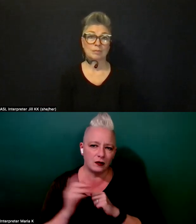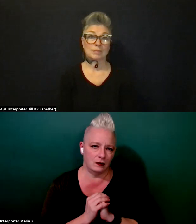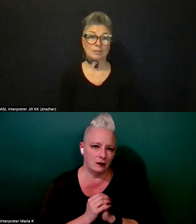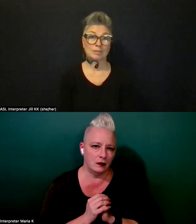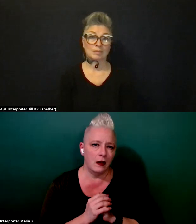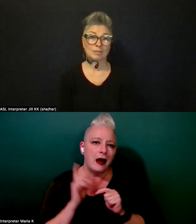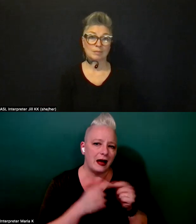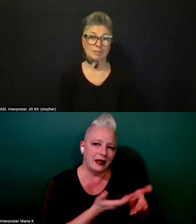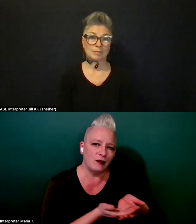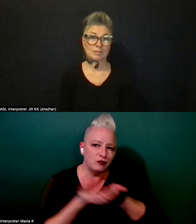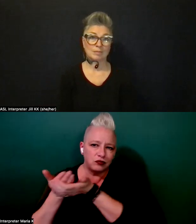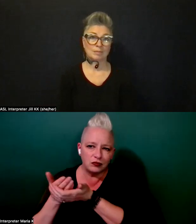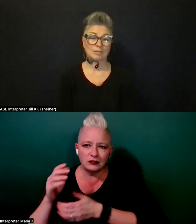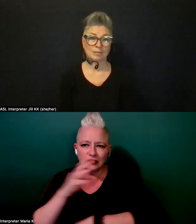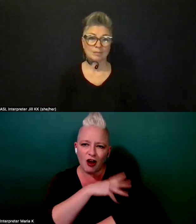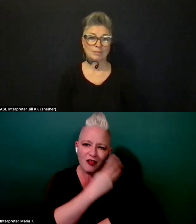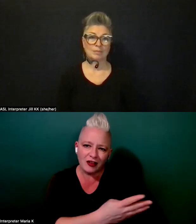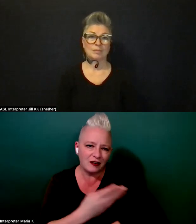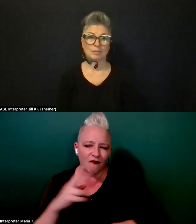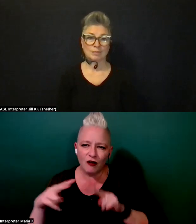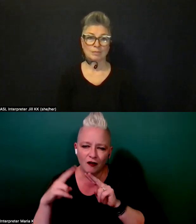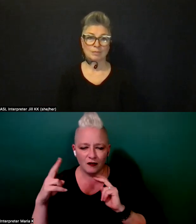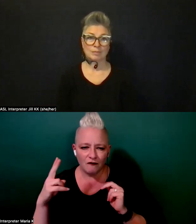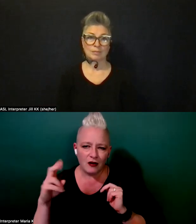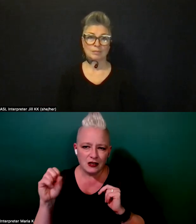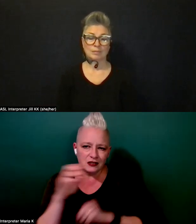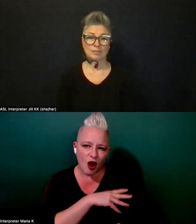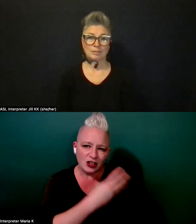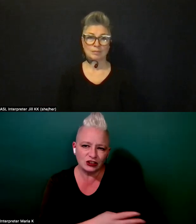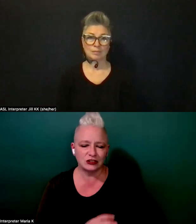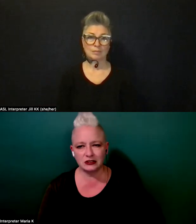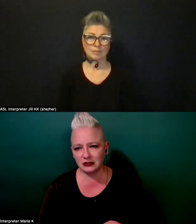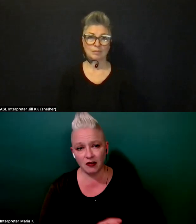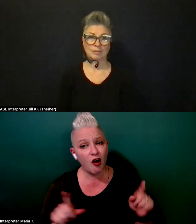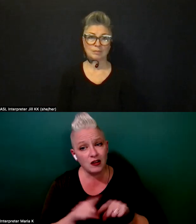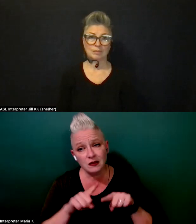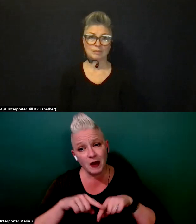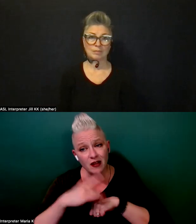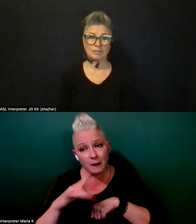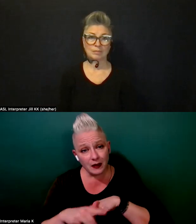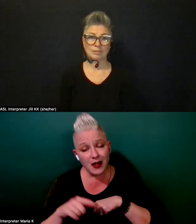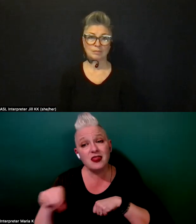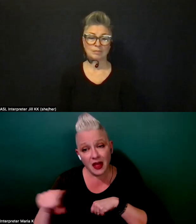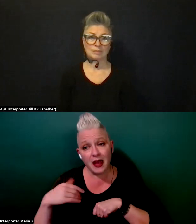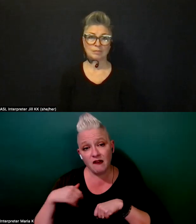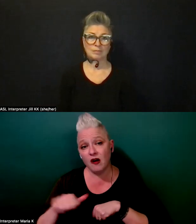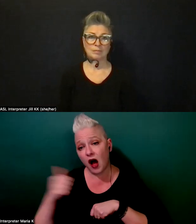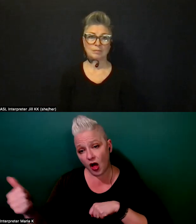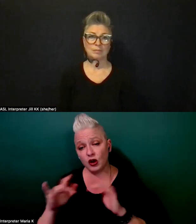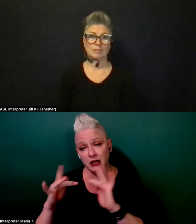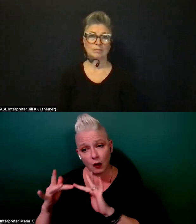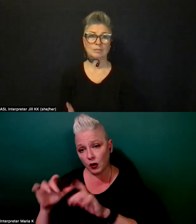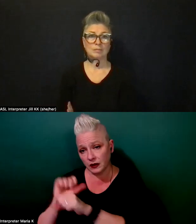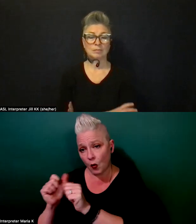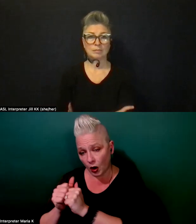to Scotland for Mary Scottish. It also depends on availability. They have other network connections that they've worked with, and they